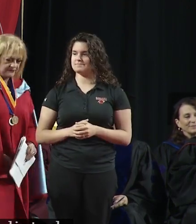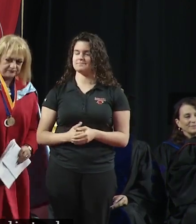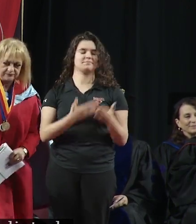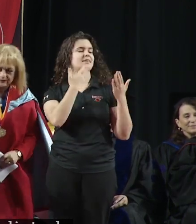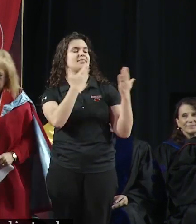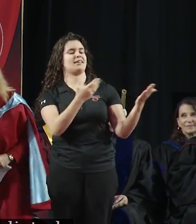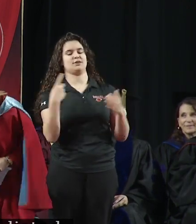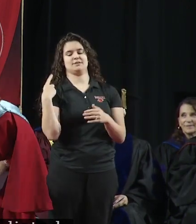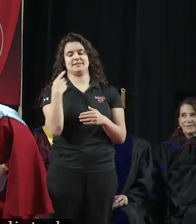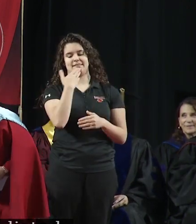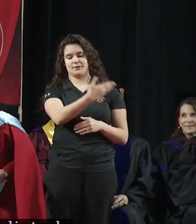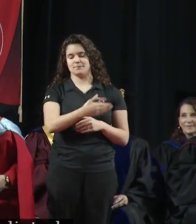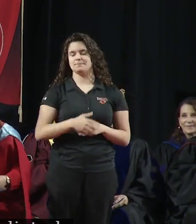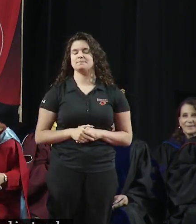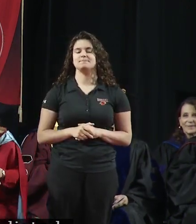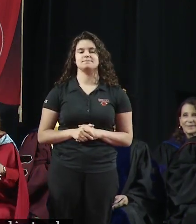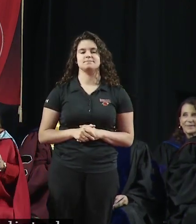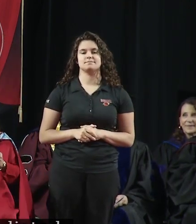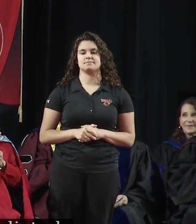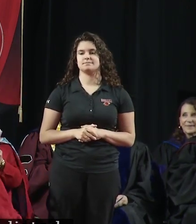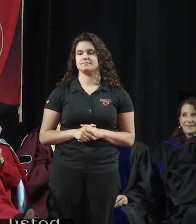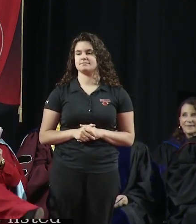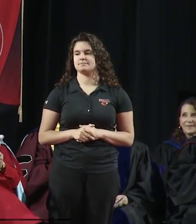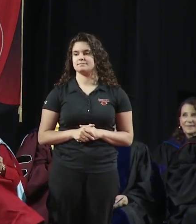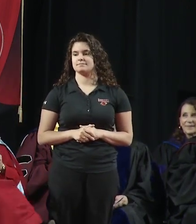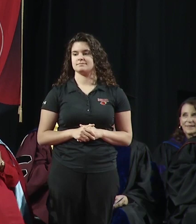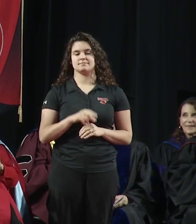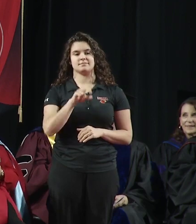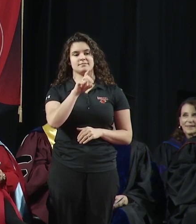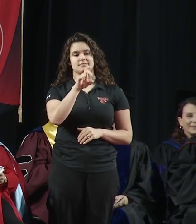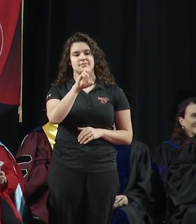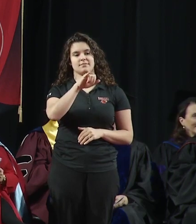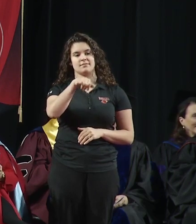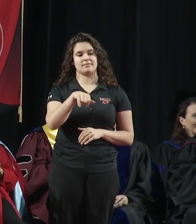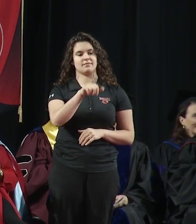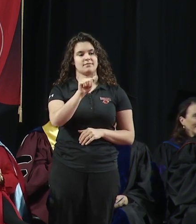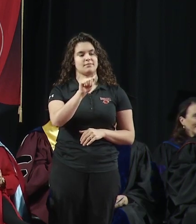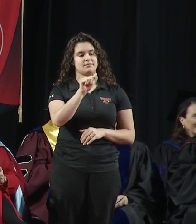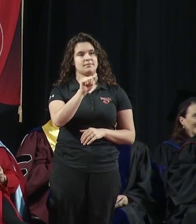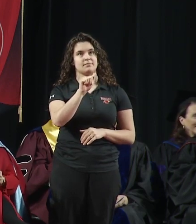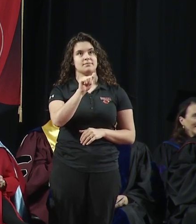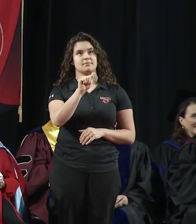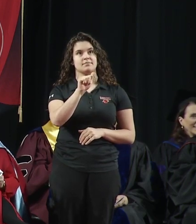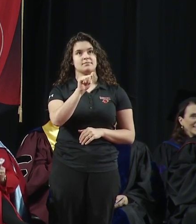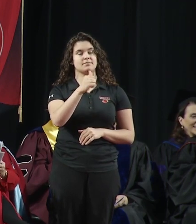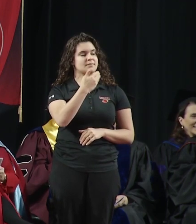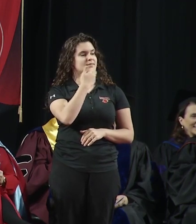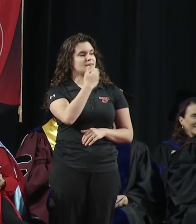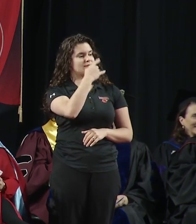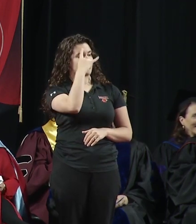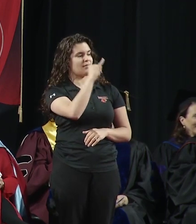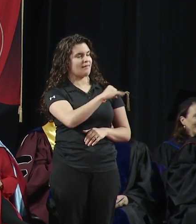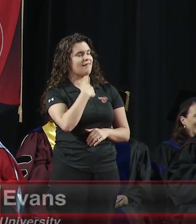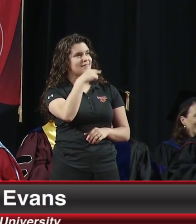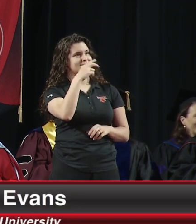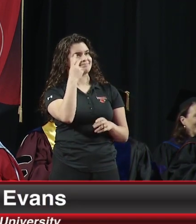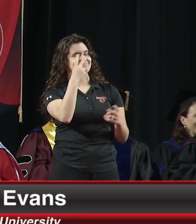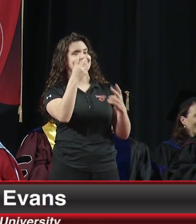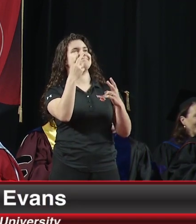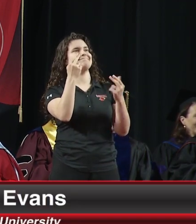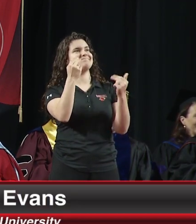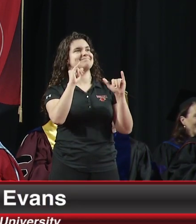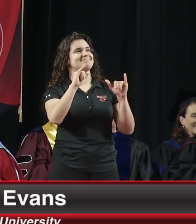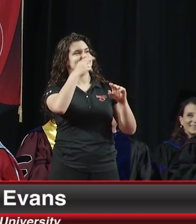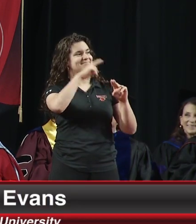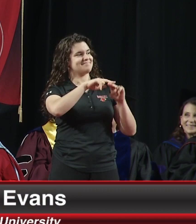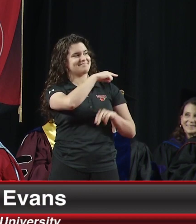Thank you, Dean Holzhausen. Deja, the thanks a Lottie line was absolutely awesome. I will never forget it. I have the best job in the